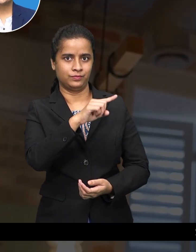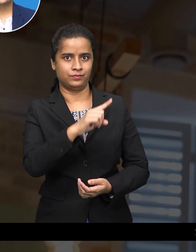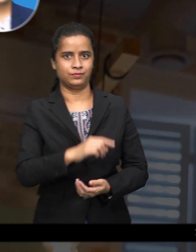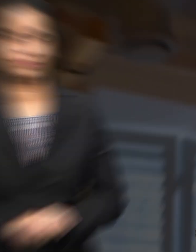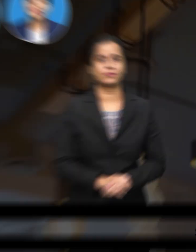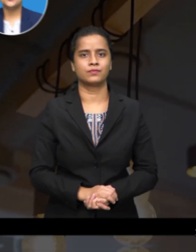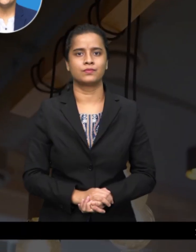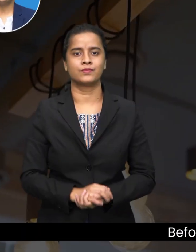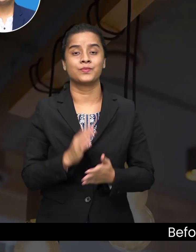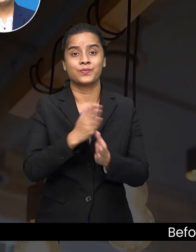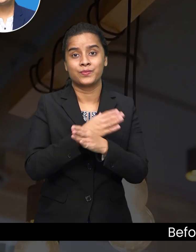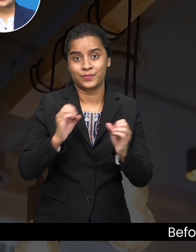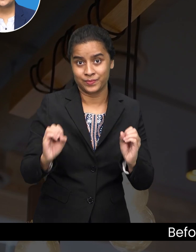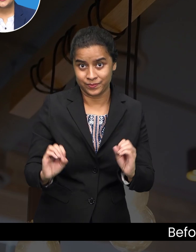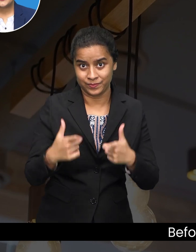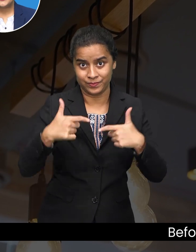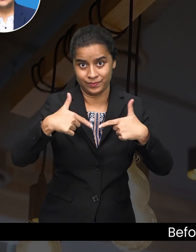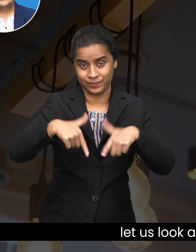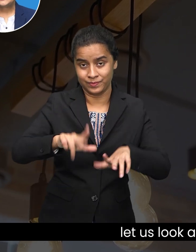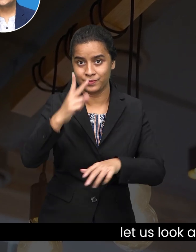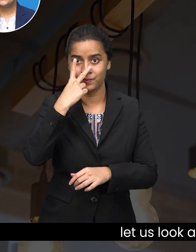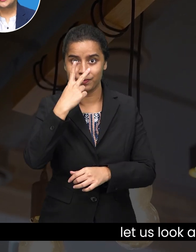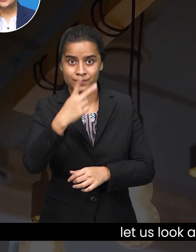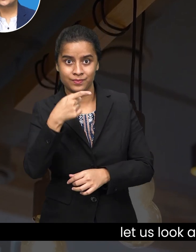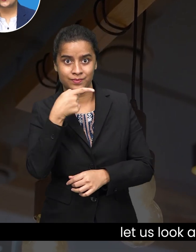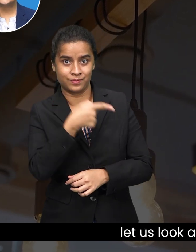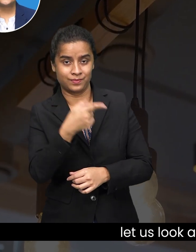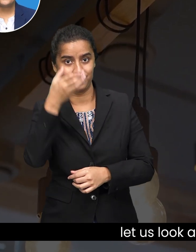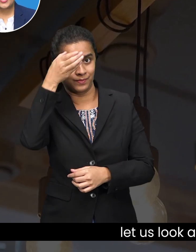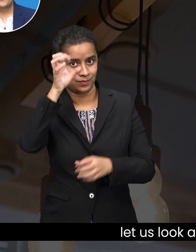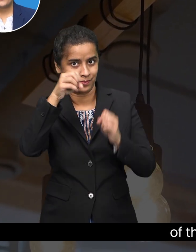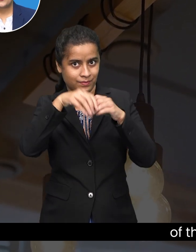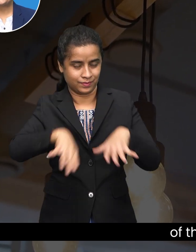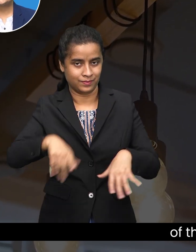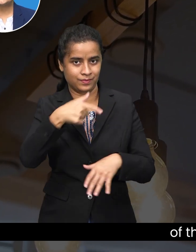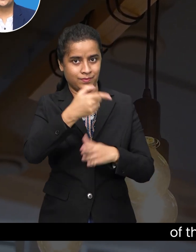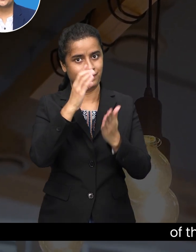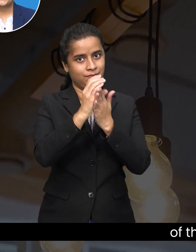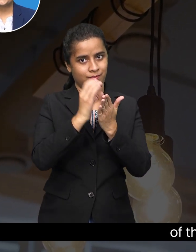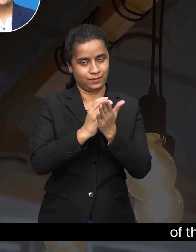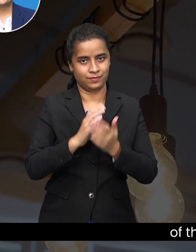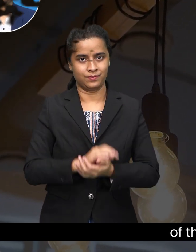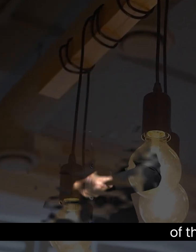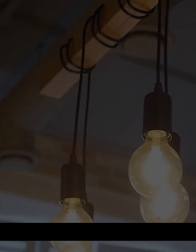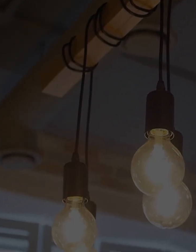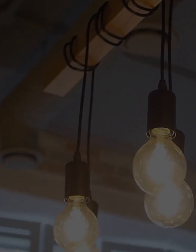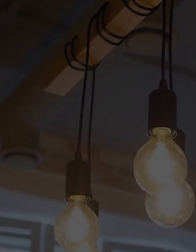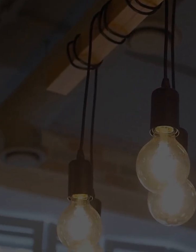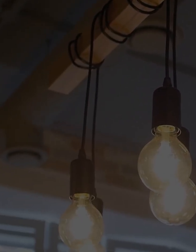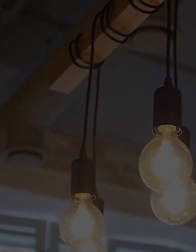Switch. Before starting, let us look at the concept map of this session.